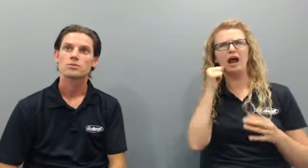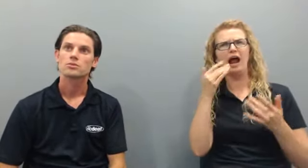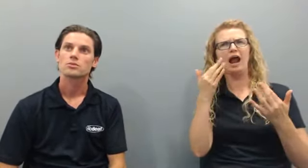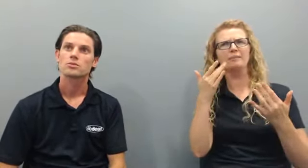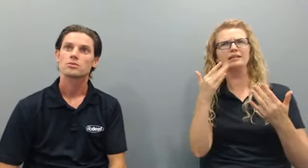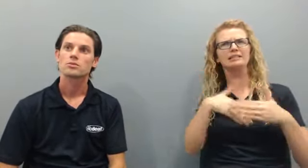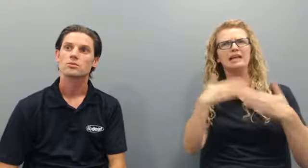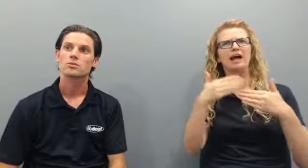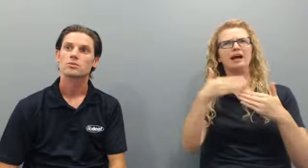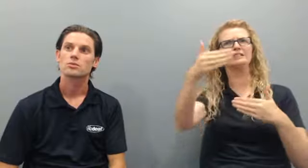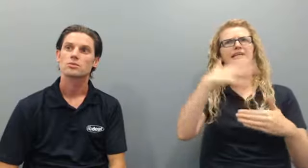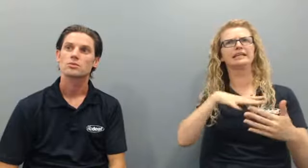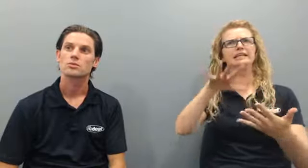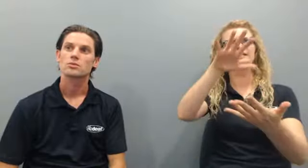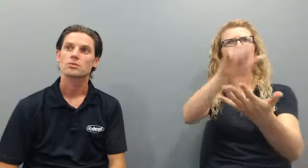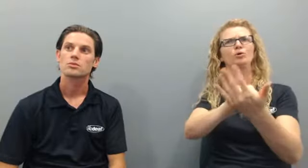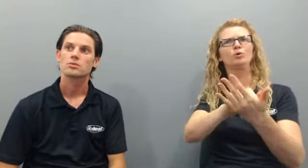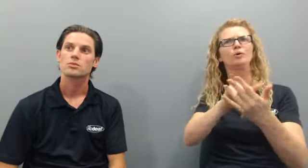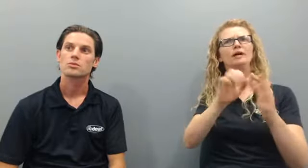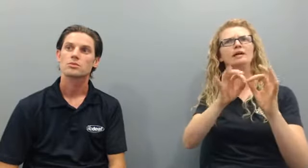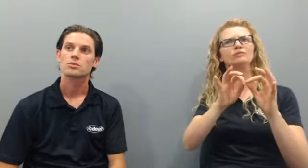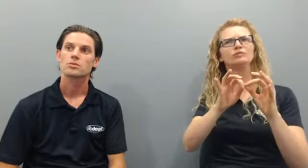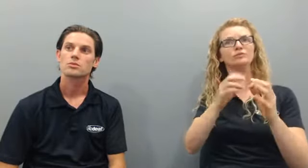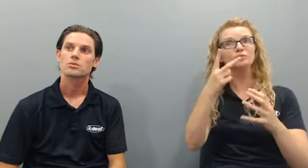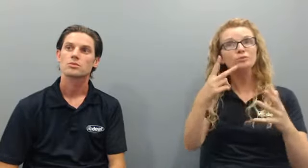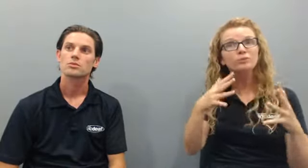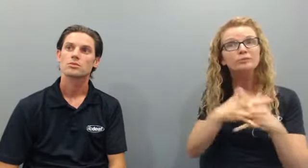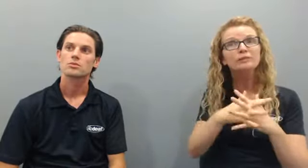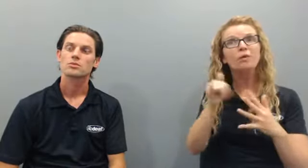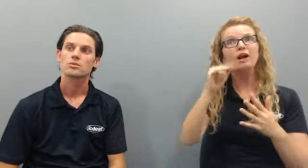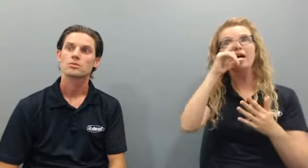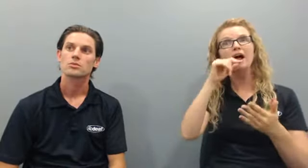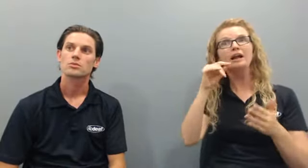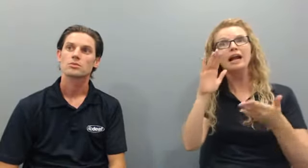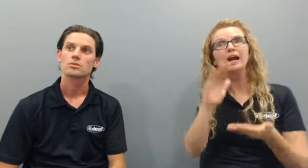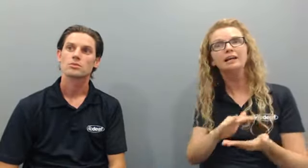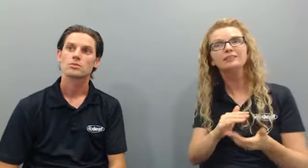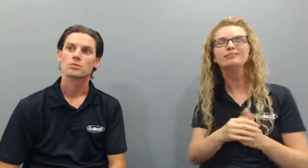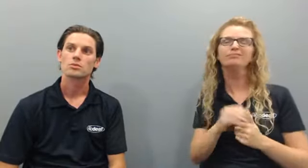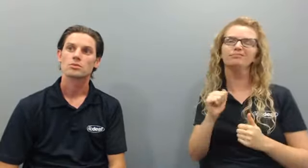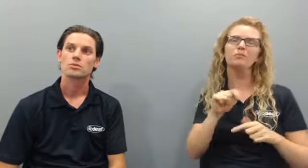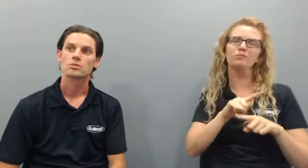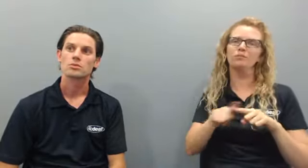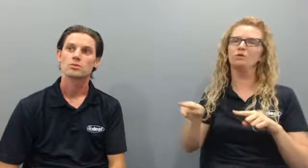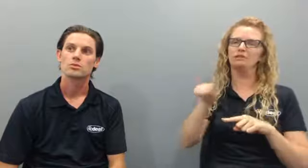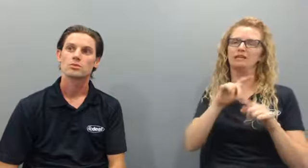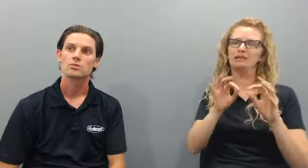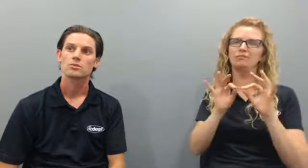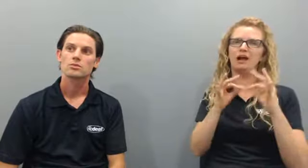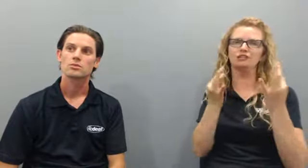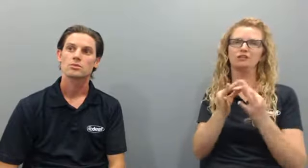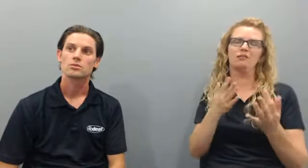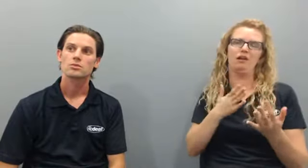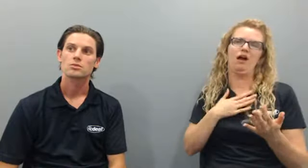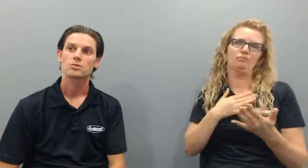There's a question here that's asked, I want to know how many days in advance I need to book interpreters. Is it 2 weeks? Is it less than that? Most